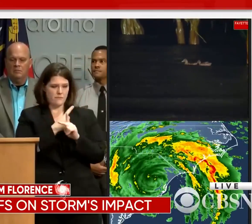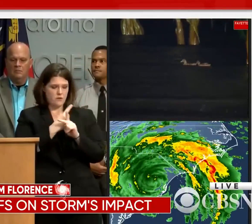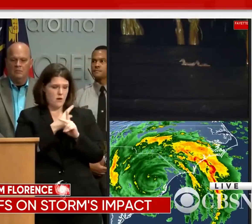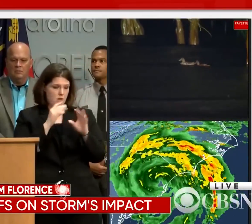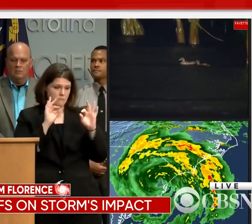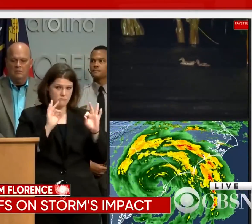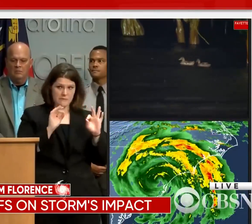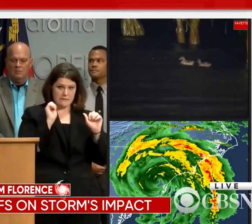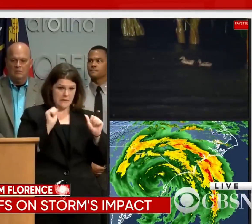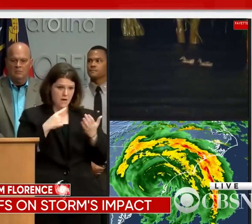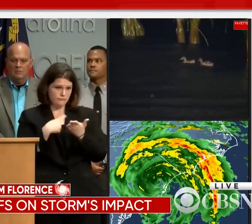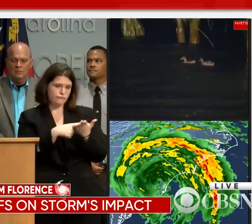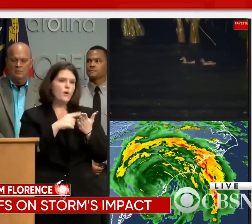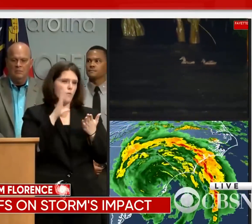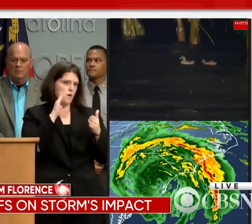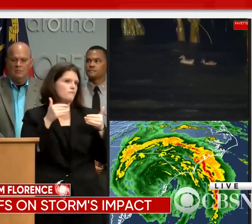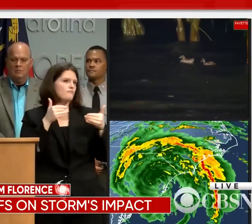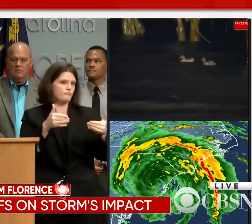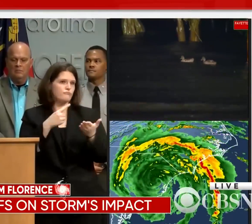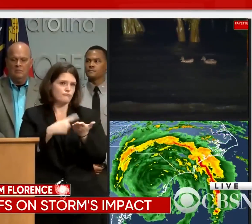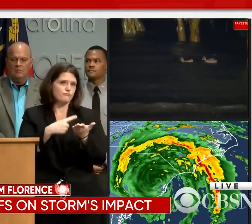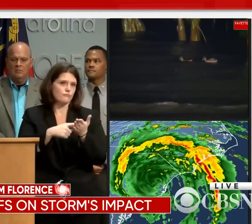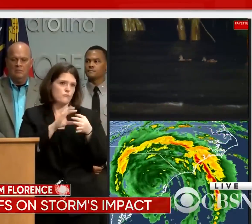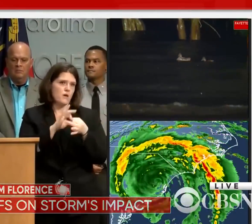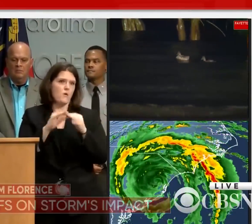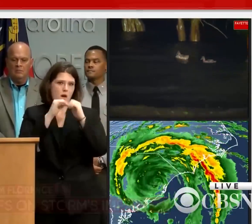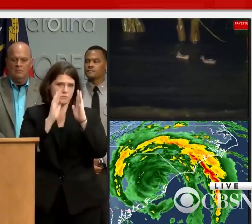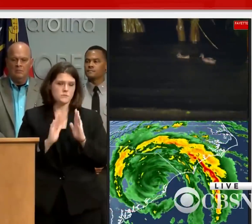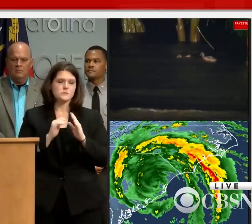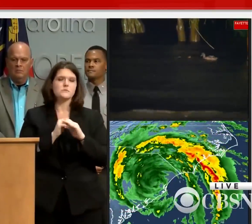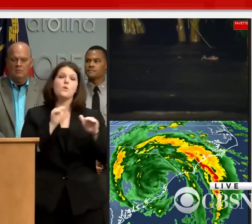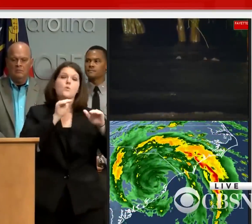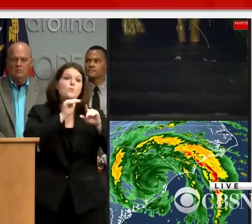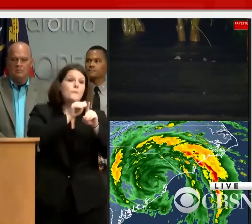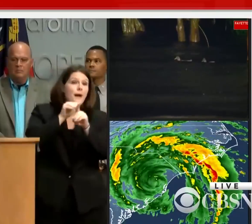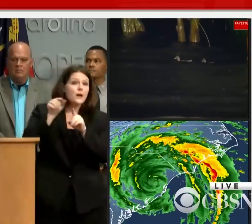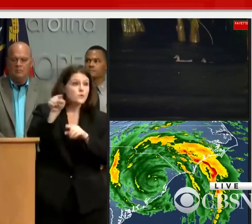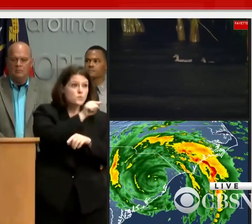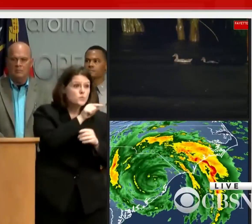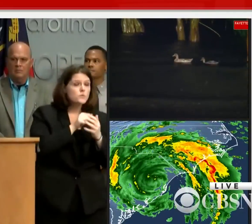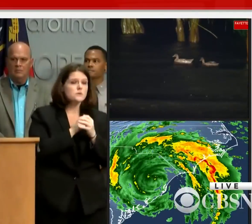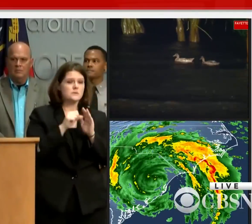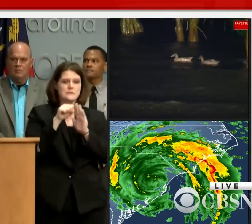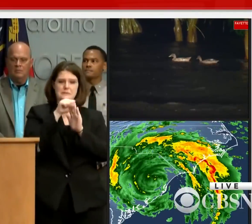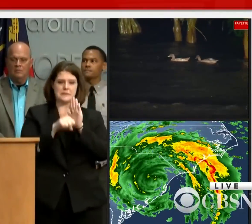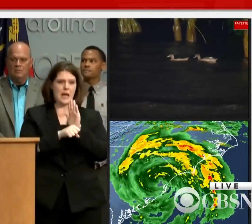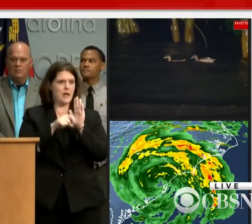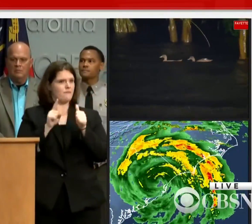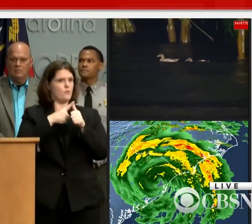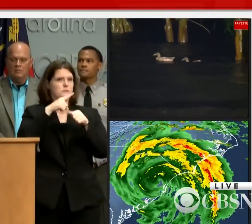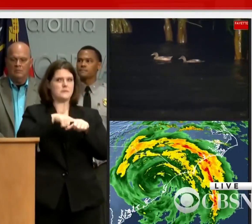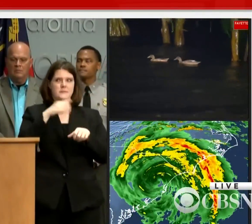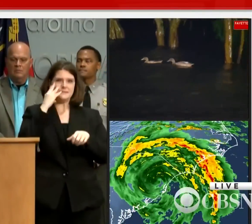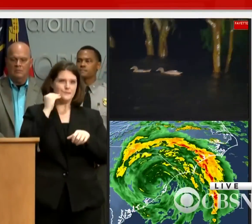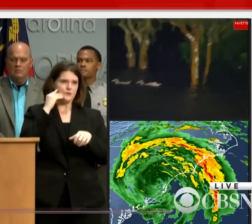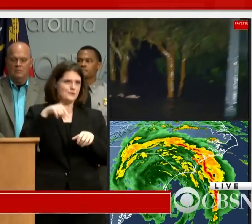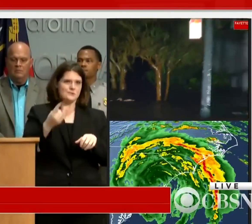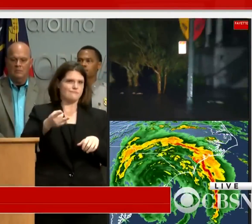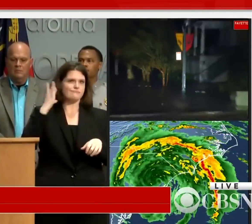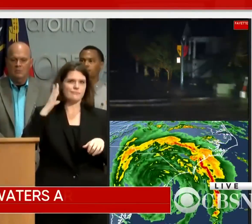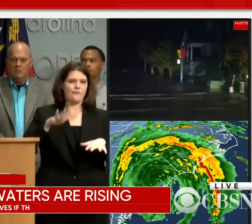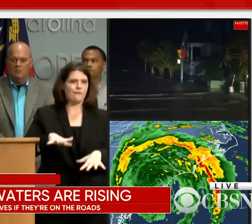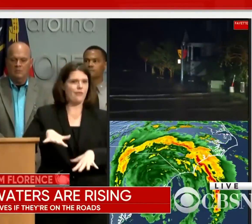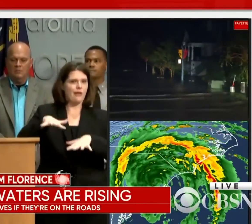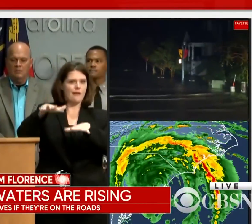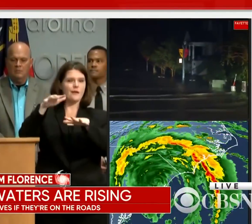opportunity. I also want to remind everyone, as the state continues to experience unprecedented flooding along our